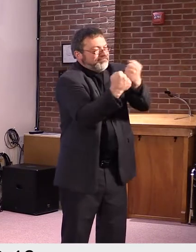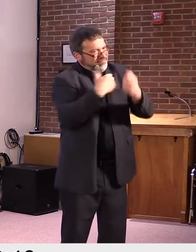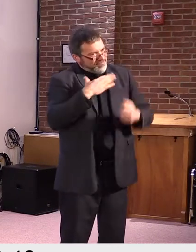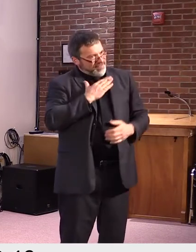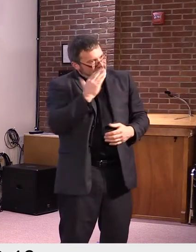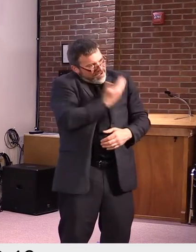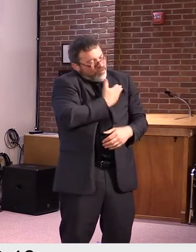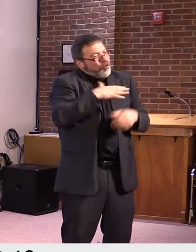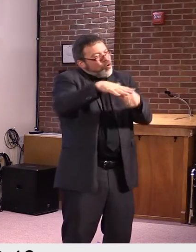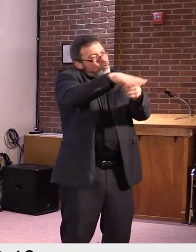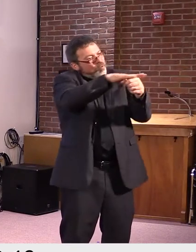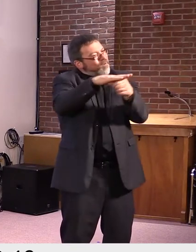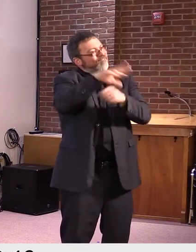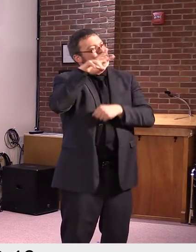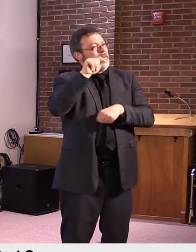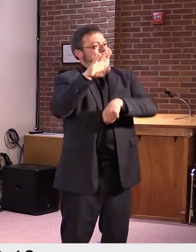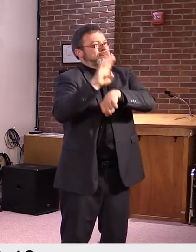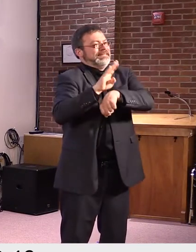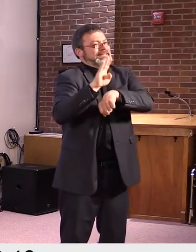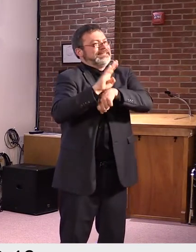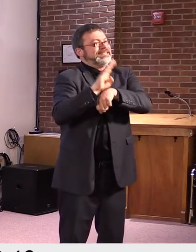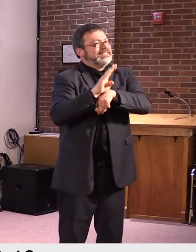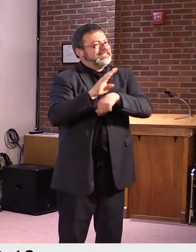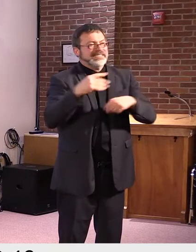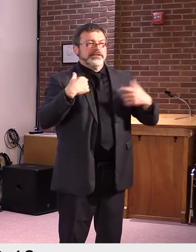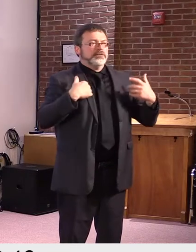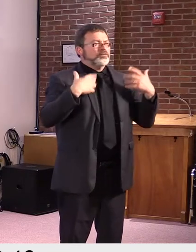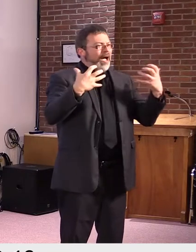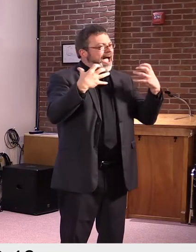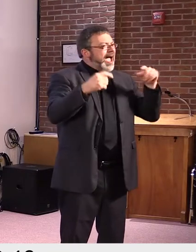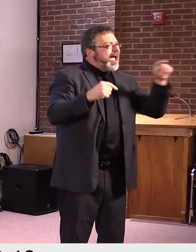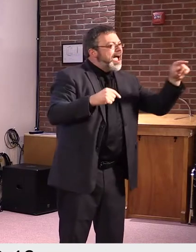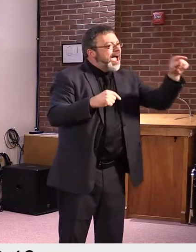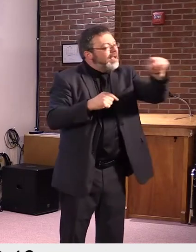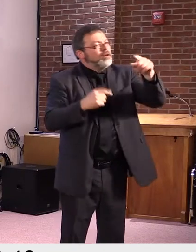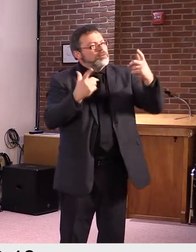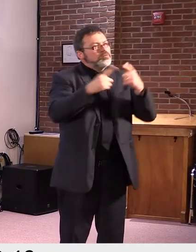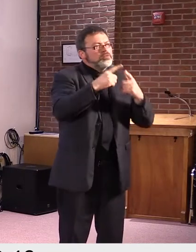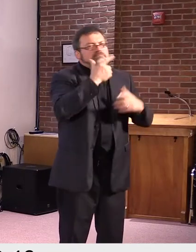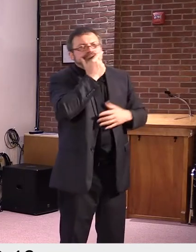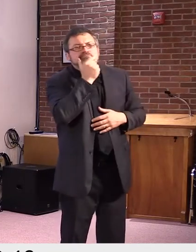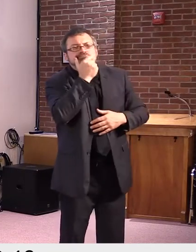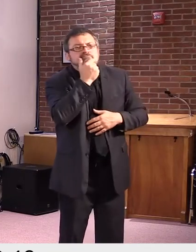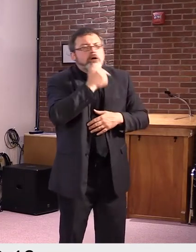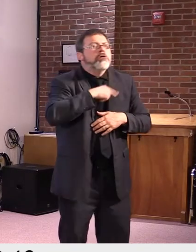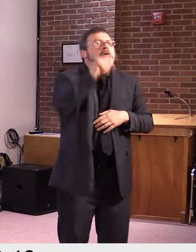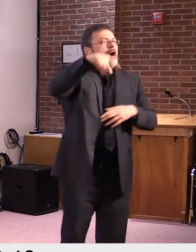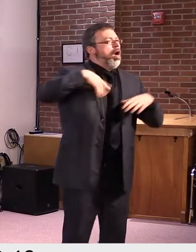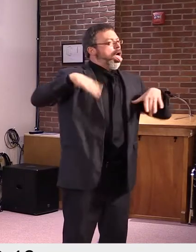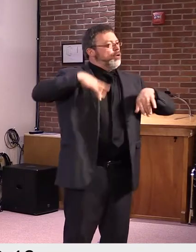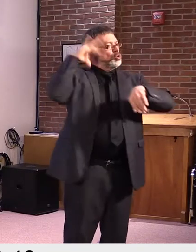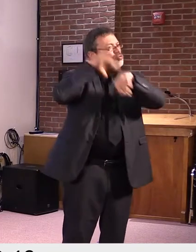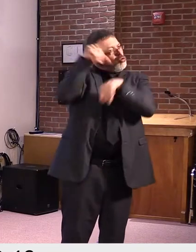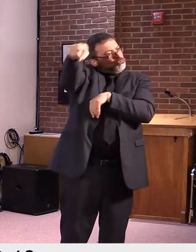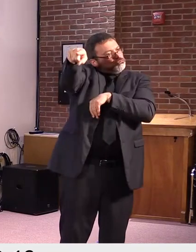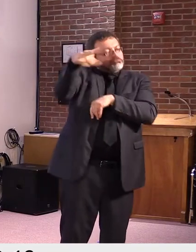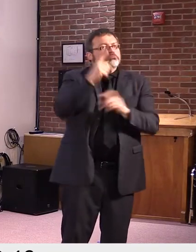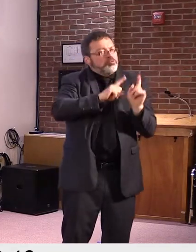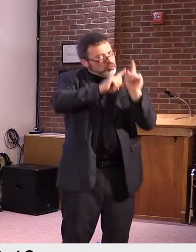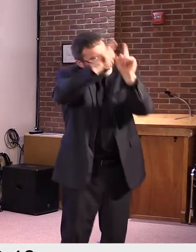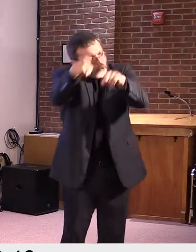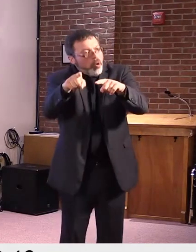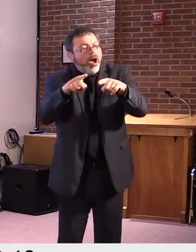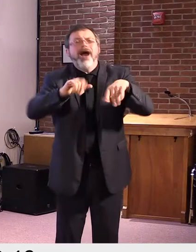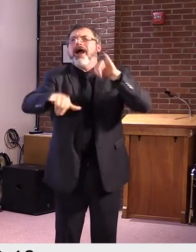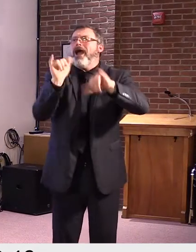look to find new Vermont adventures waiting to be discovered. With that, I will turn it over to Commissioner Schirling for